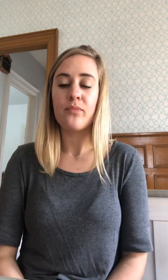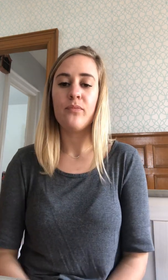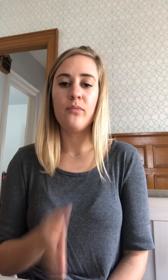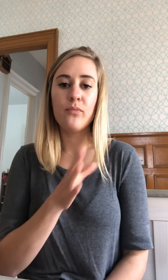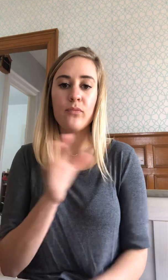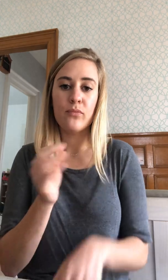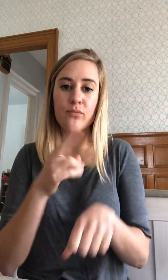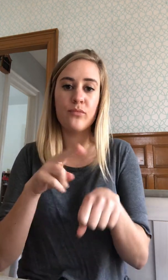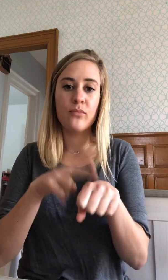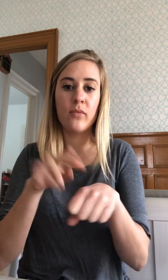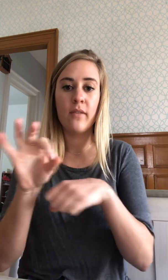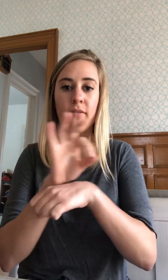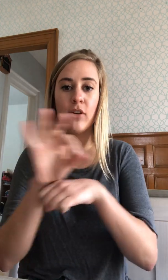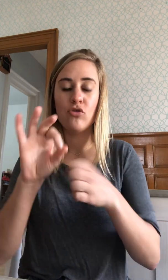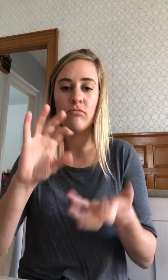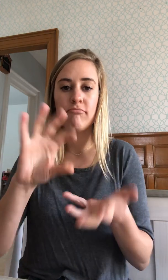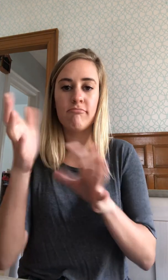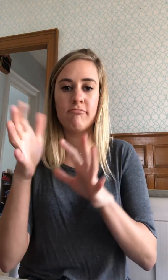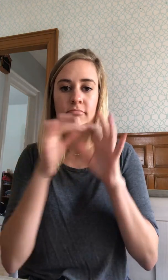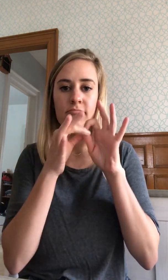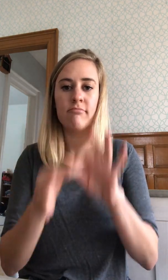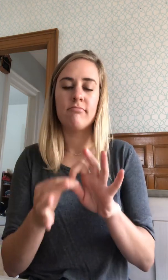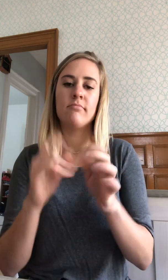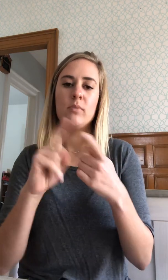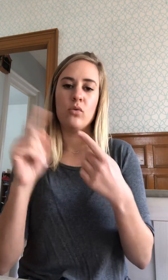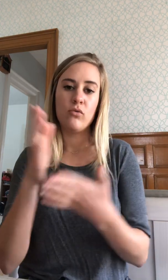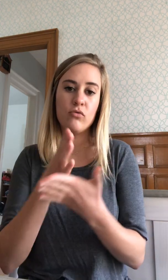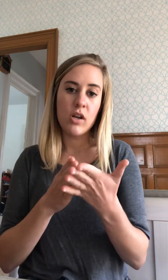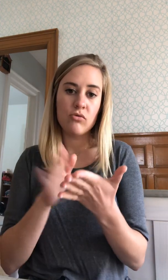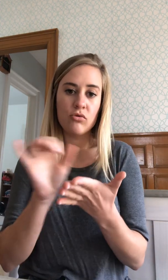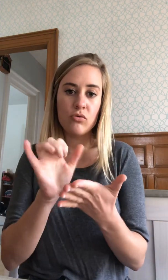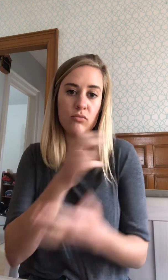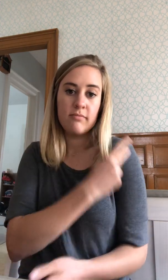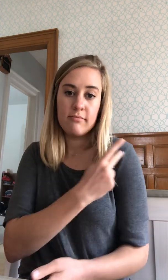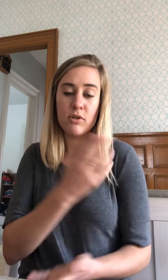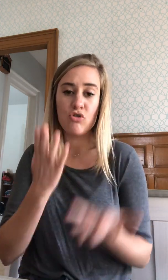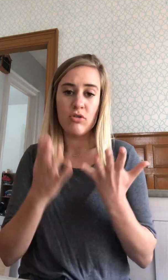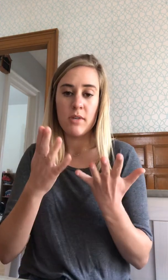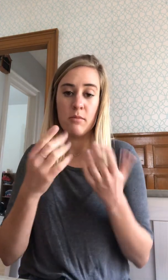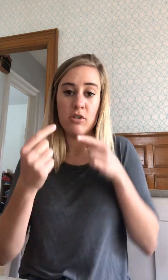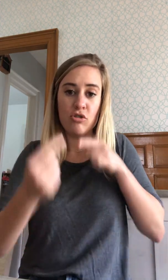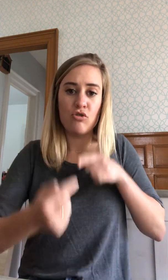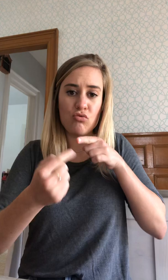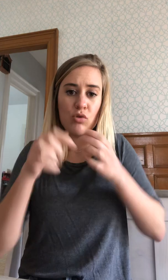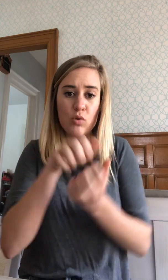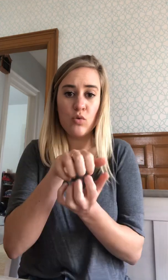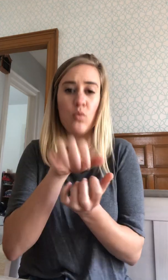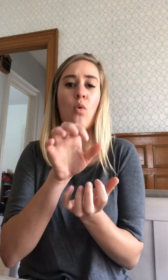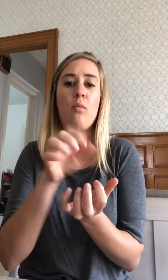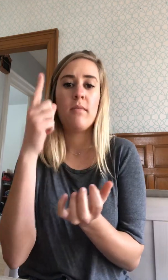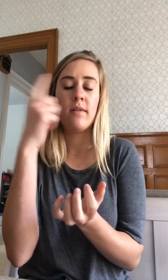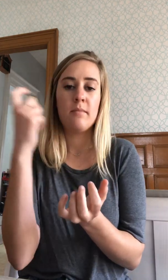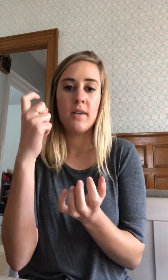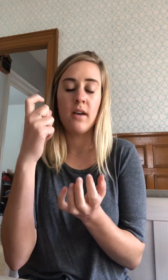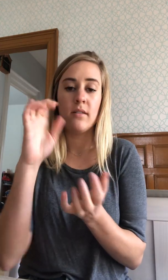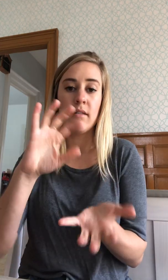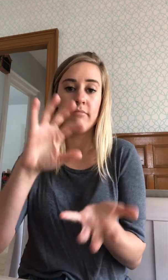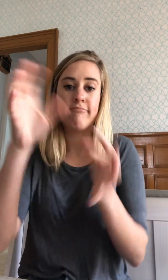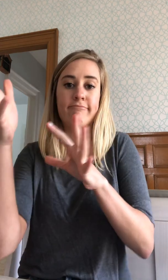functional disturbances are associated with these fractures. Patients may not be able to open because of displaced bony segments, or they may not be able to close